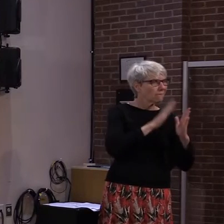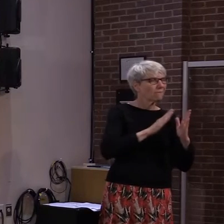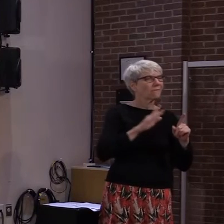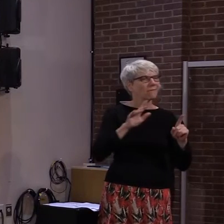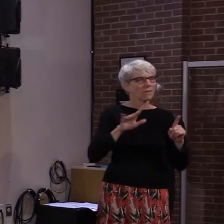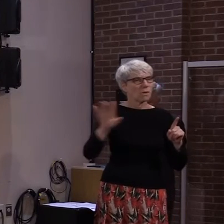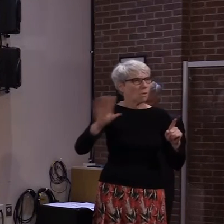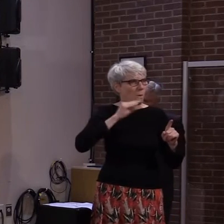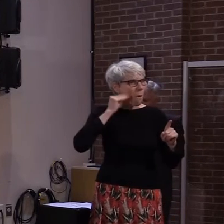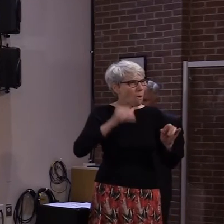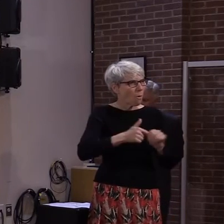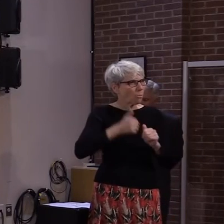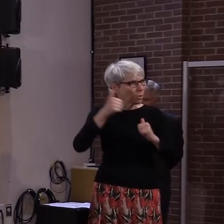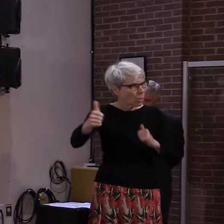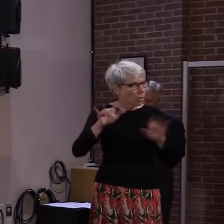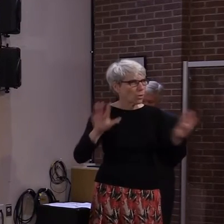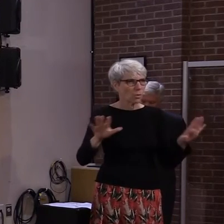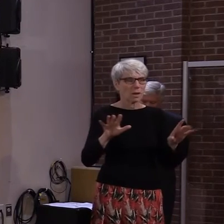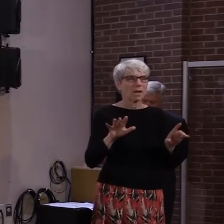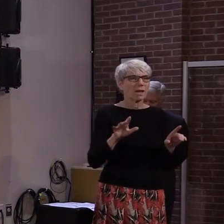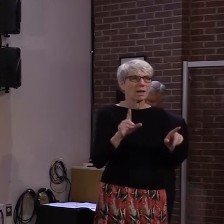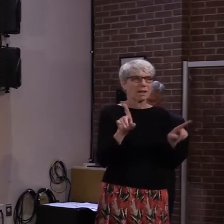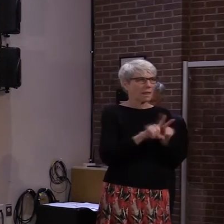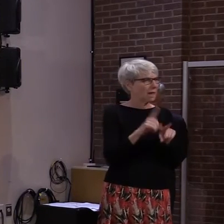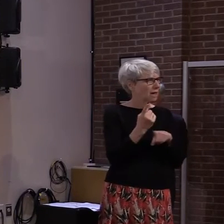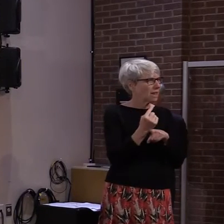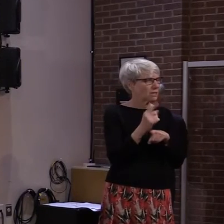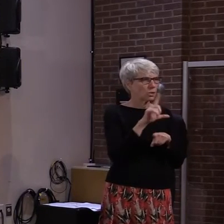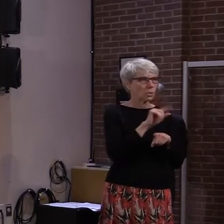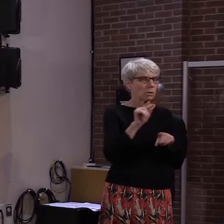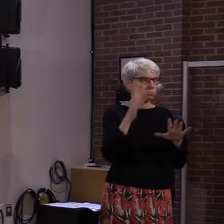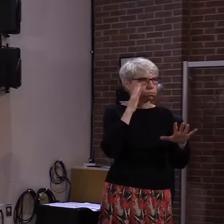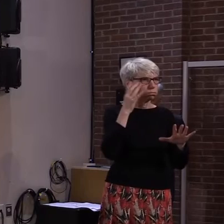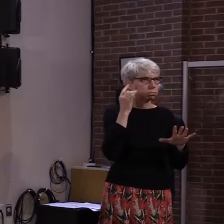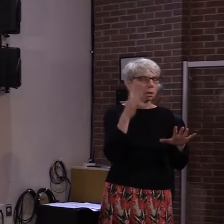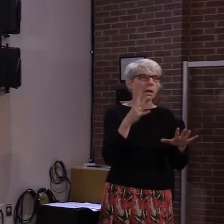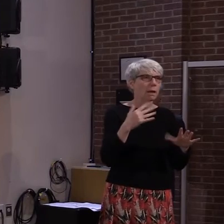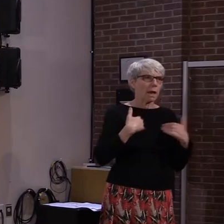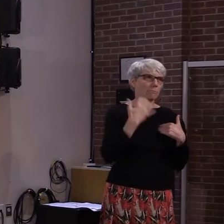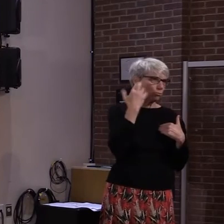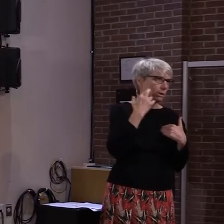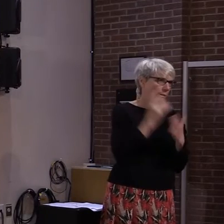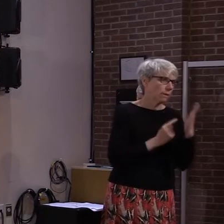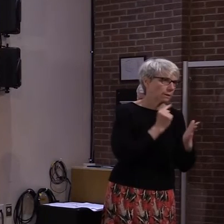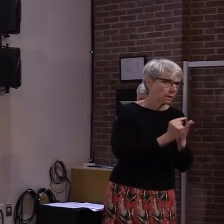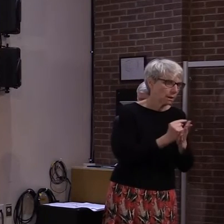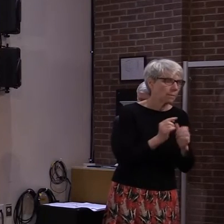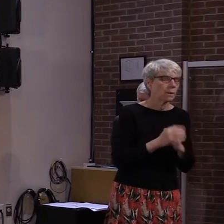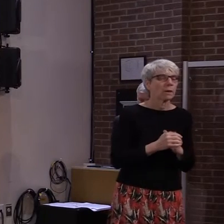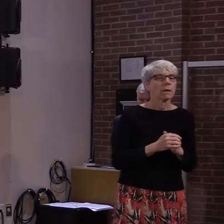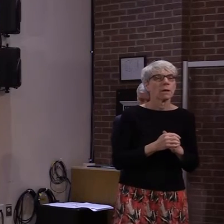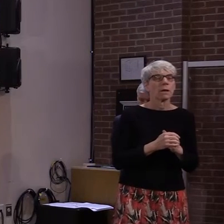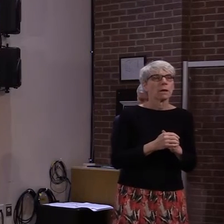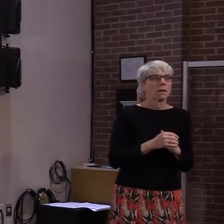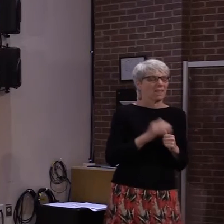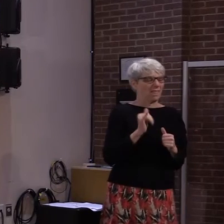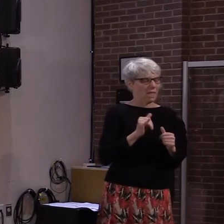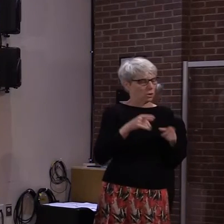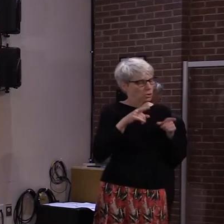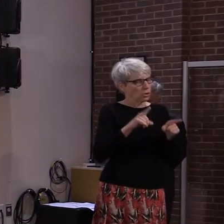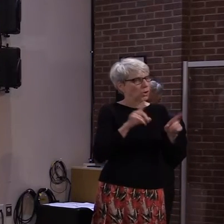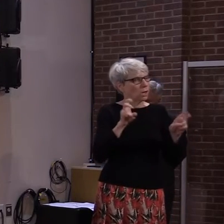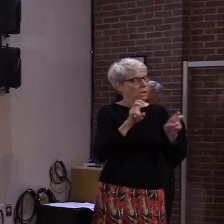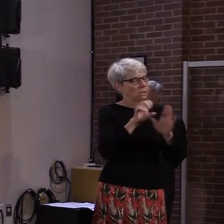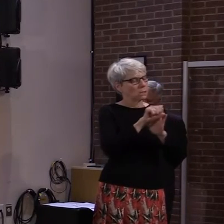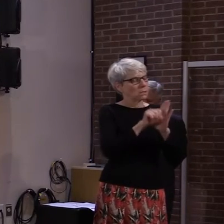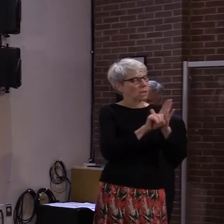necessary due to the very, challenging conditions. I would say that outside of the state of emergency, we fall